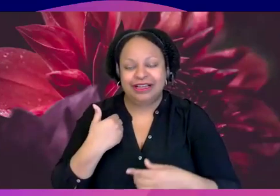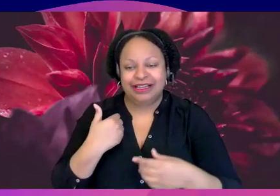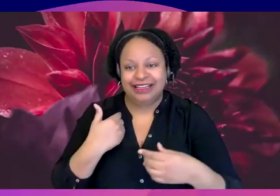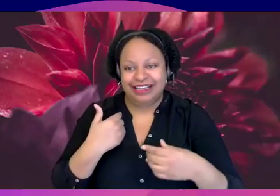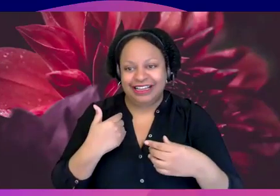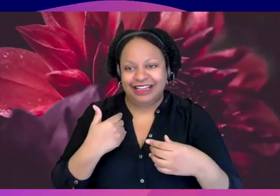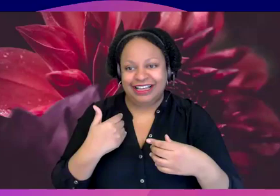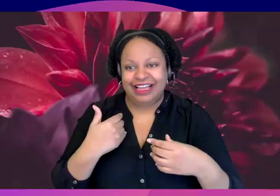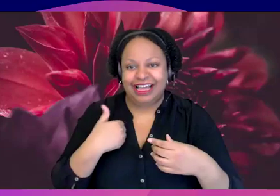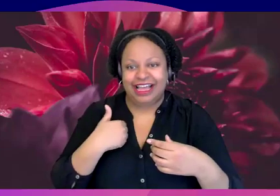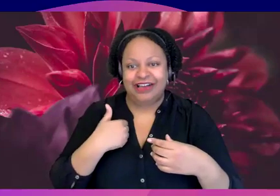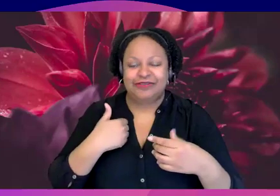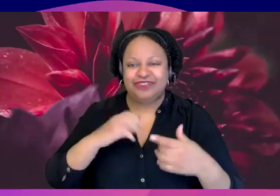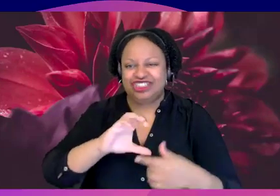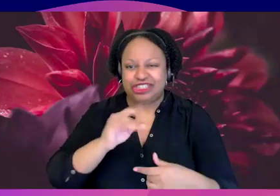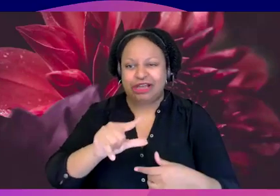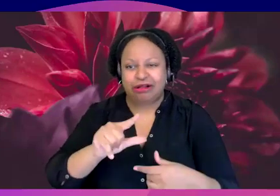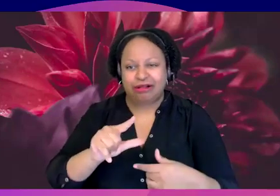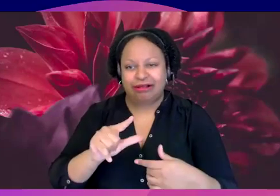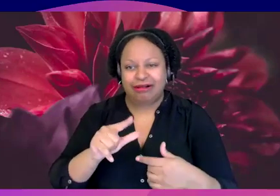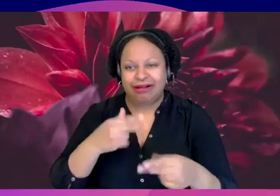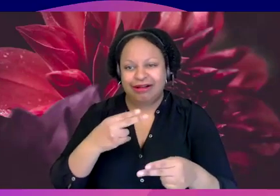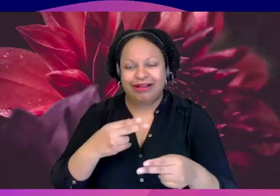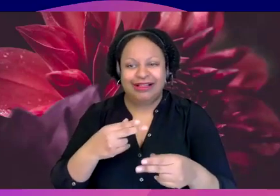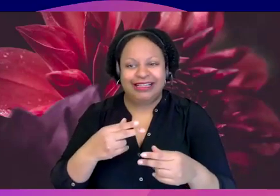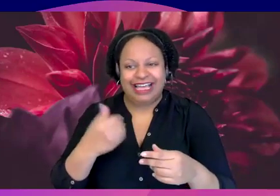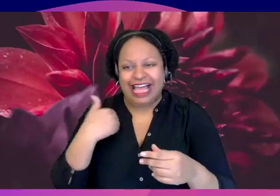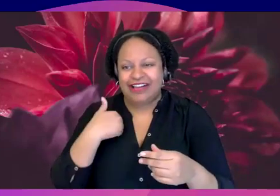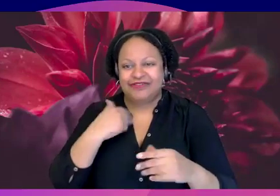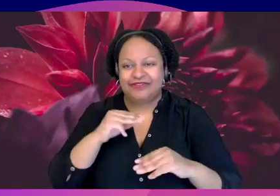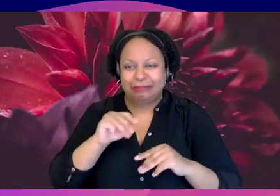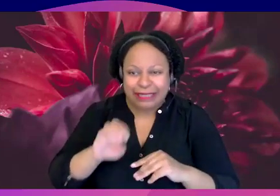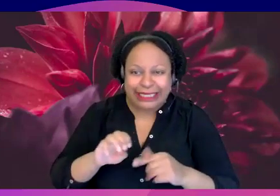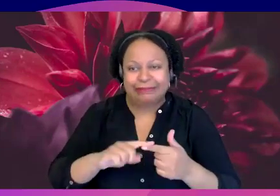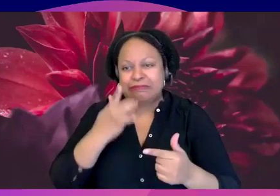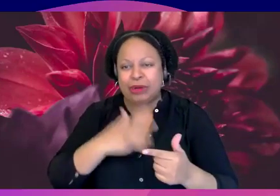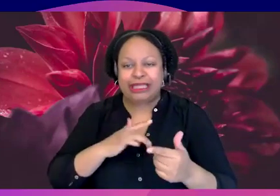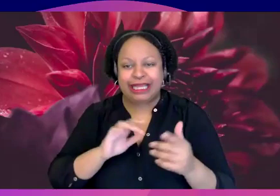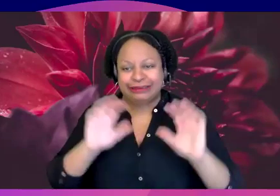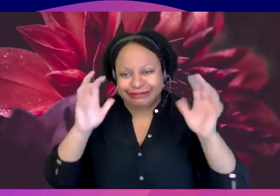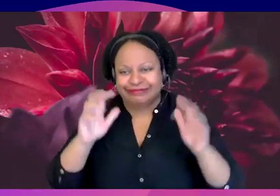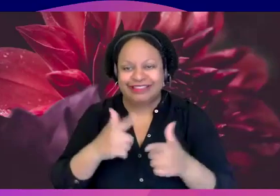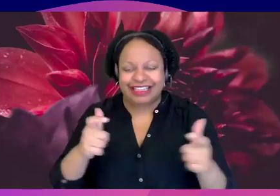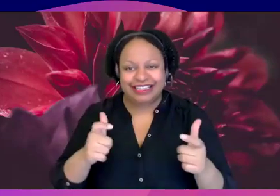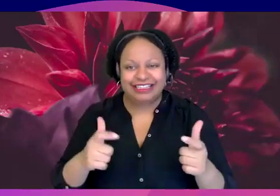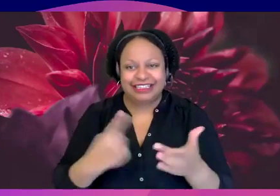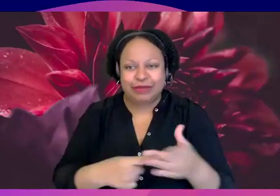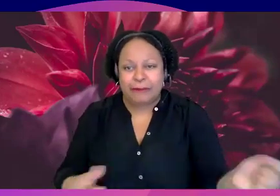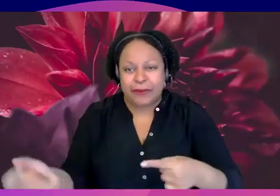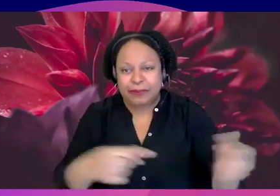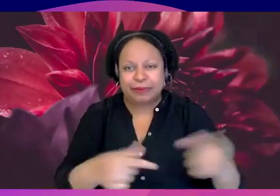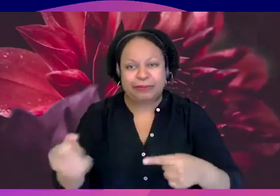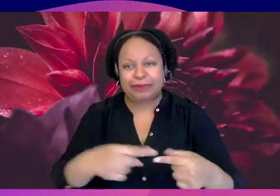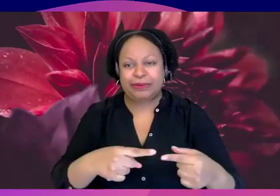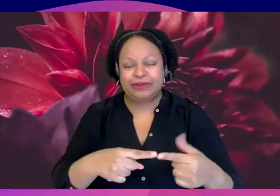foolishness, like memes and birthday wishes, and we shout out to each other. And it can get kind of chaotic and hilarious,